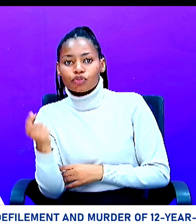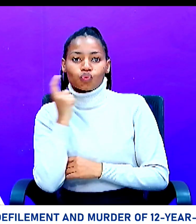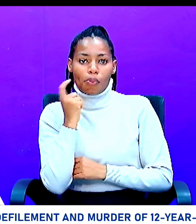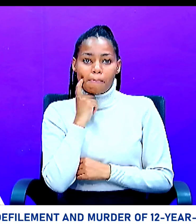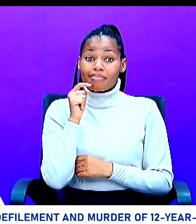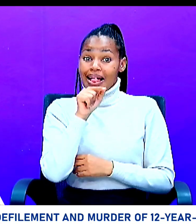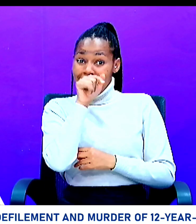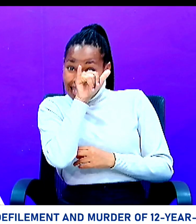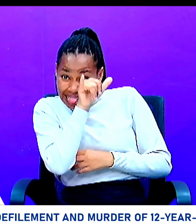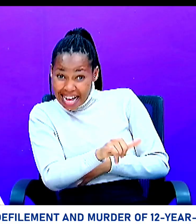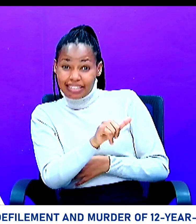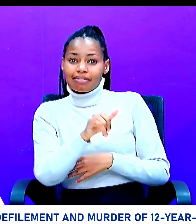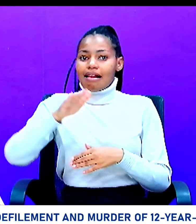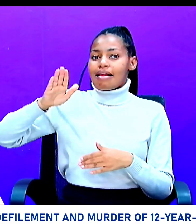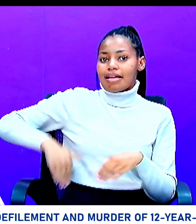time she was seen alive.